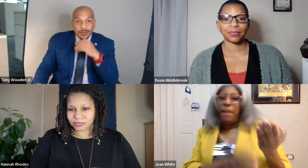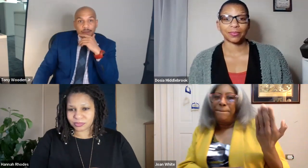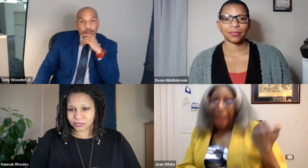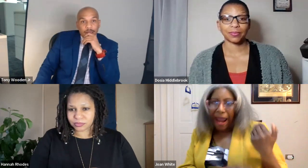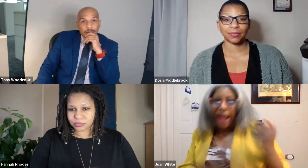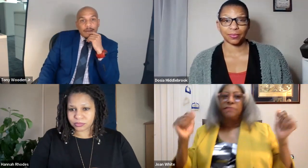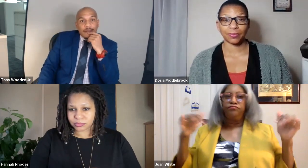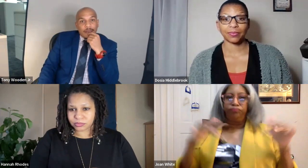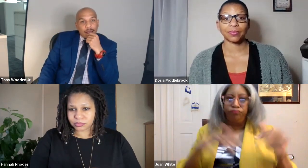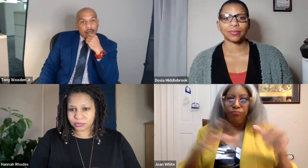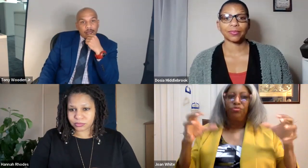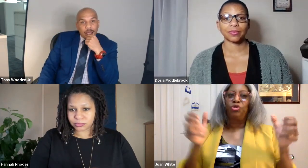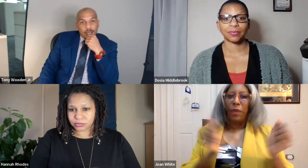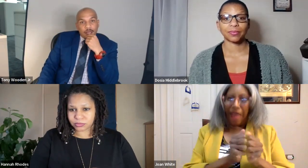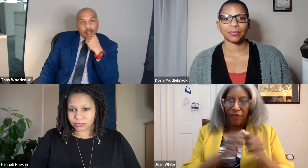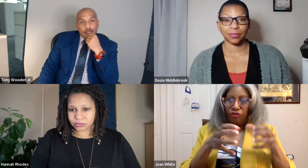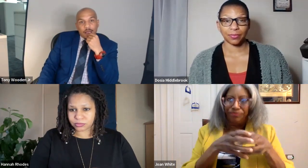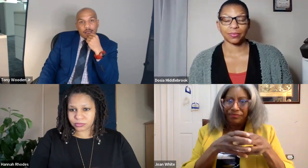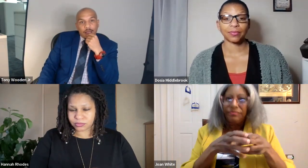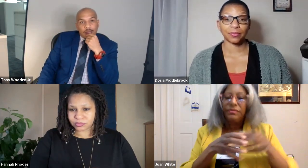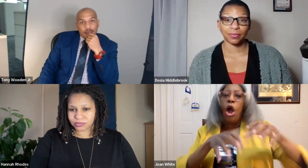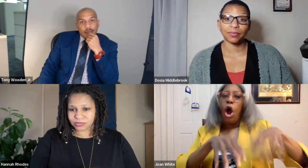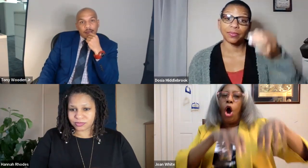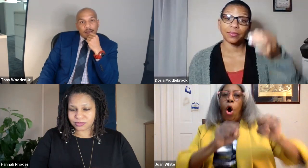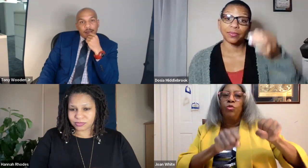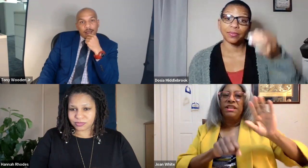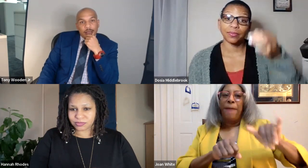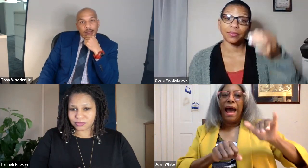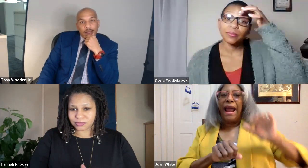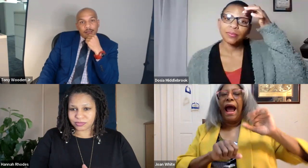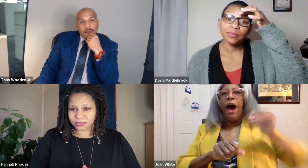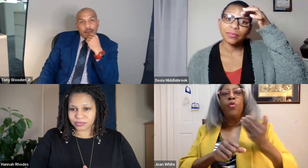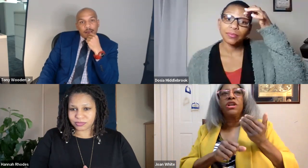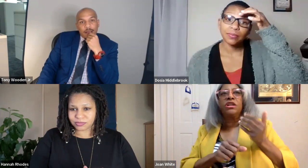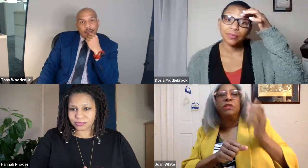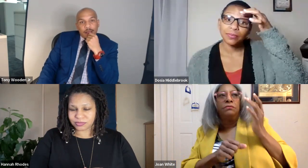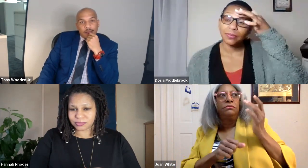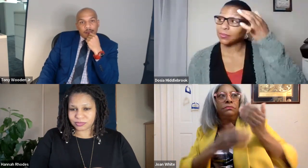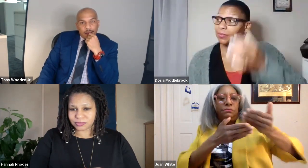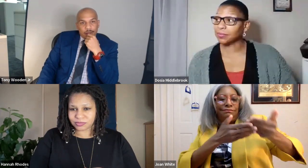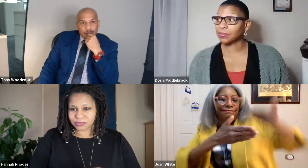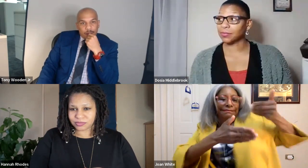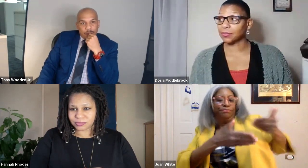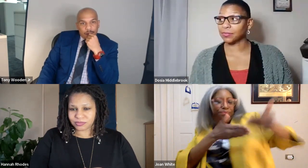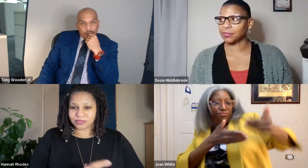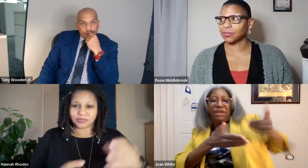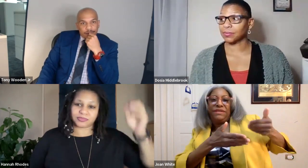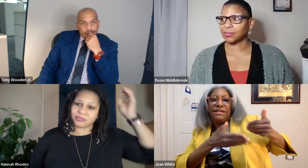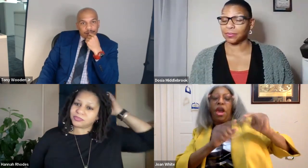Our family in the past held several reunions. It was hosted by our, let's